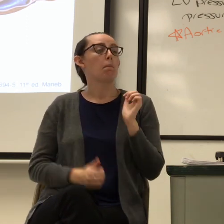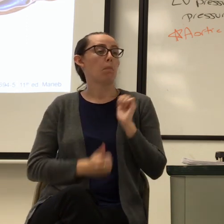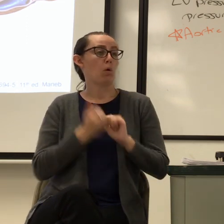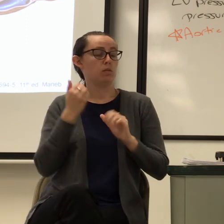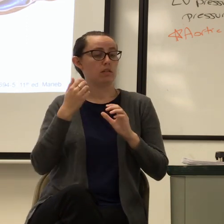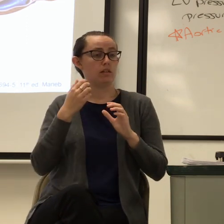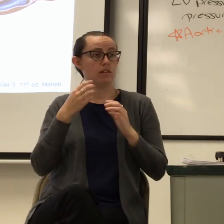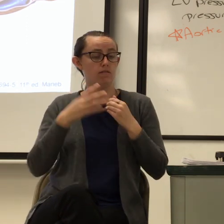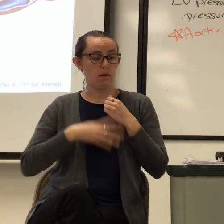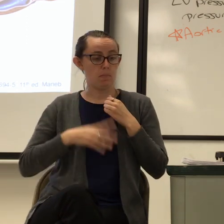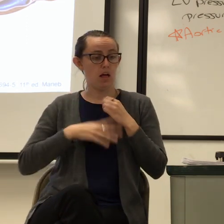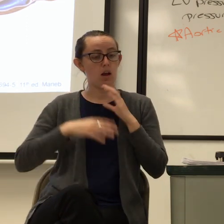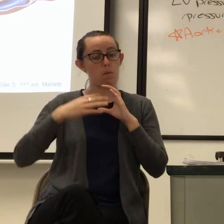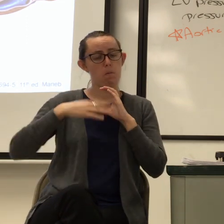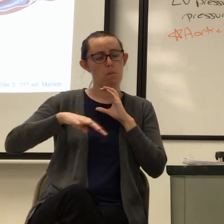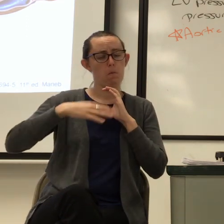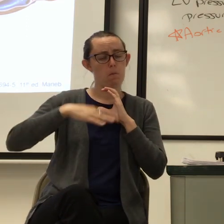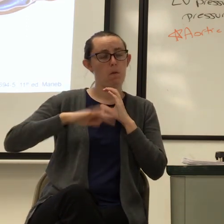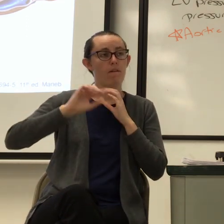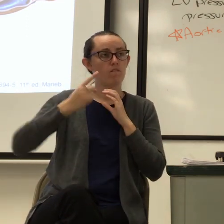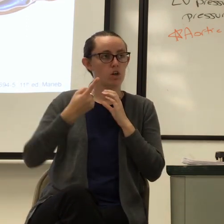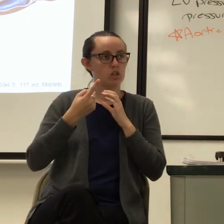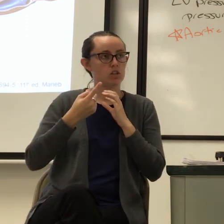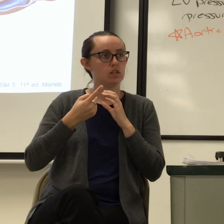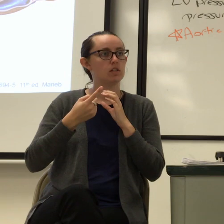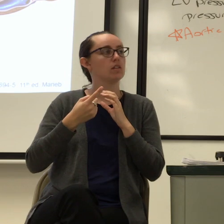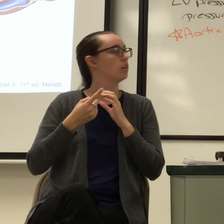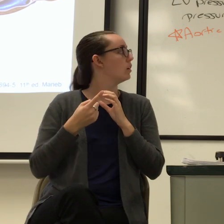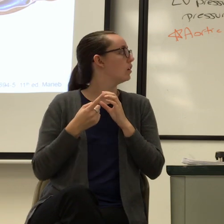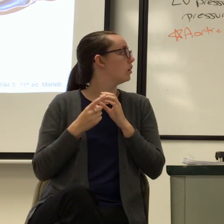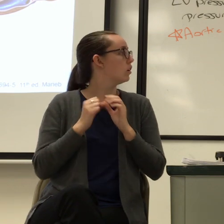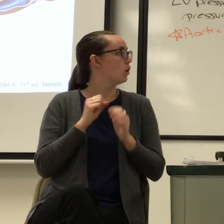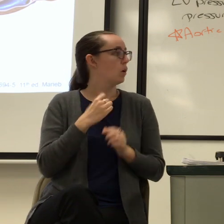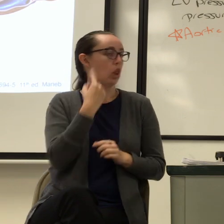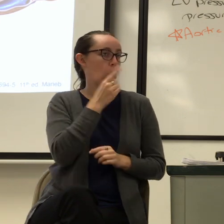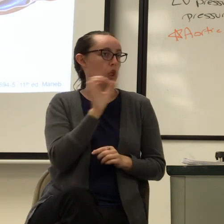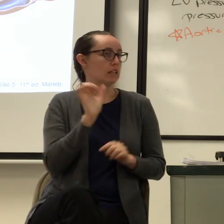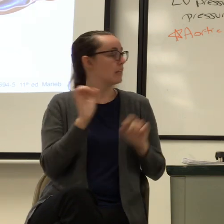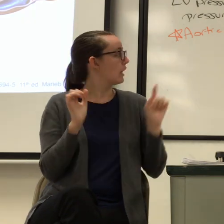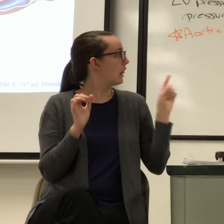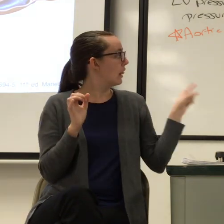first during that pressure rise and pressure peak. So it kind of looks like that.